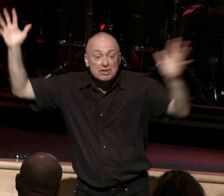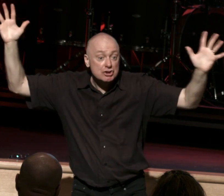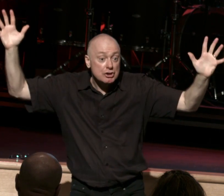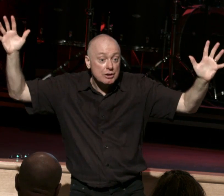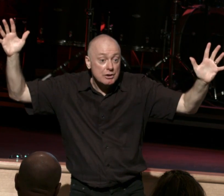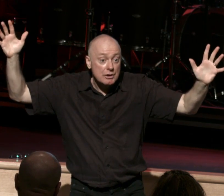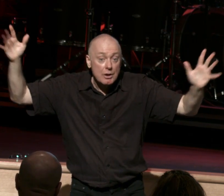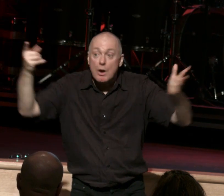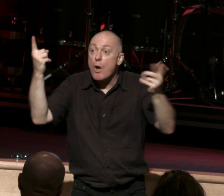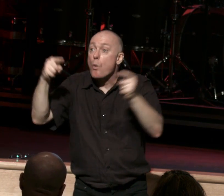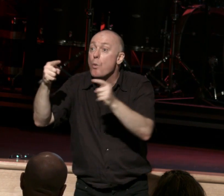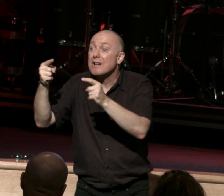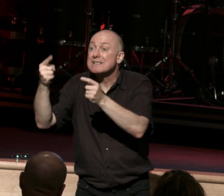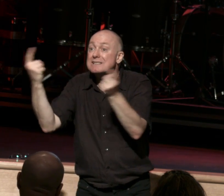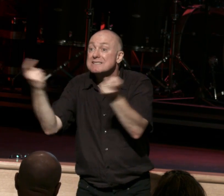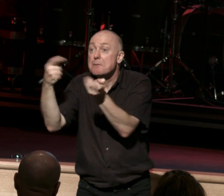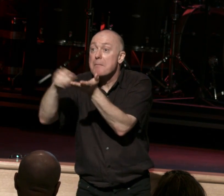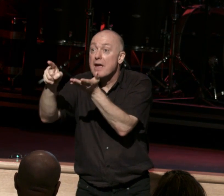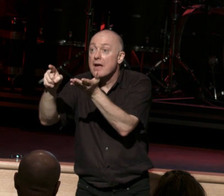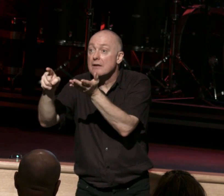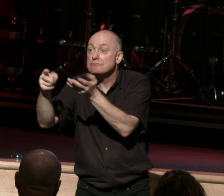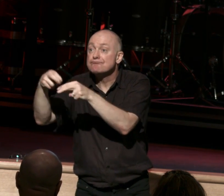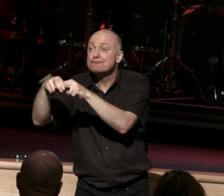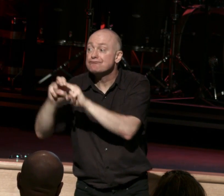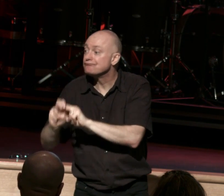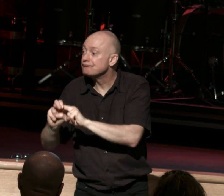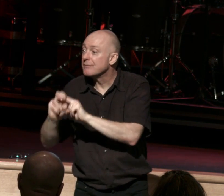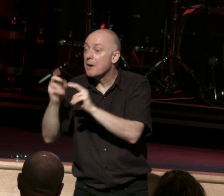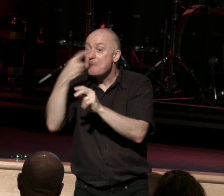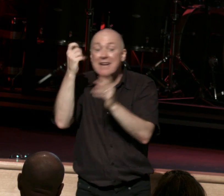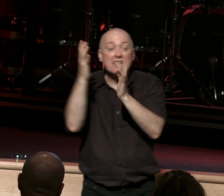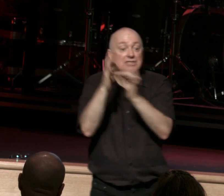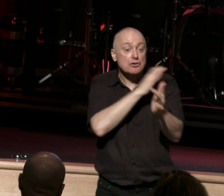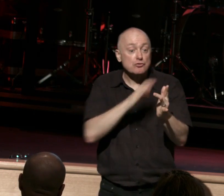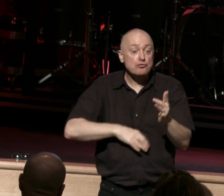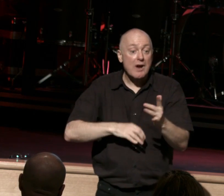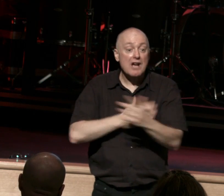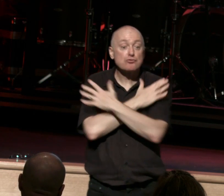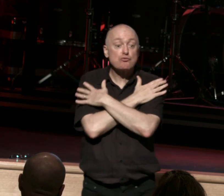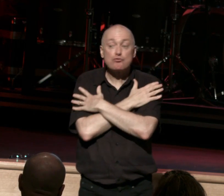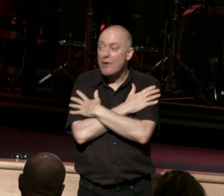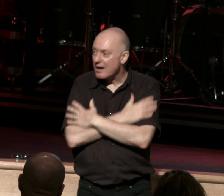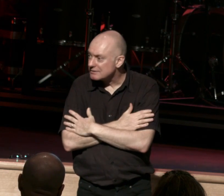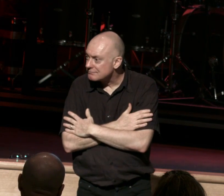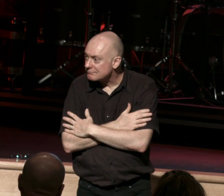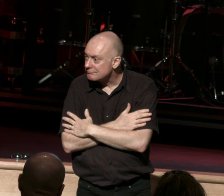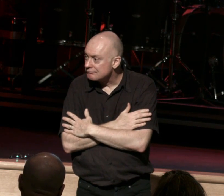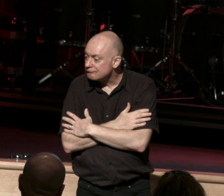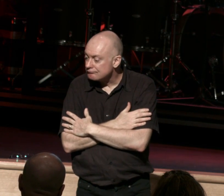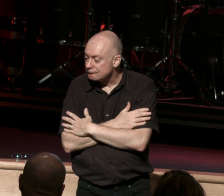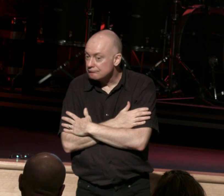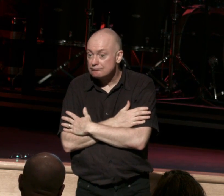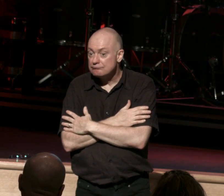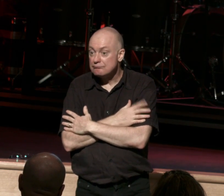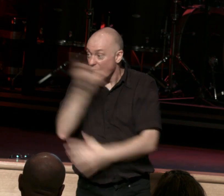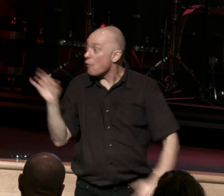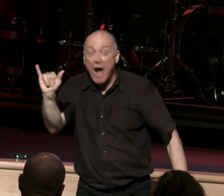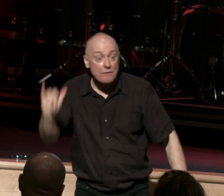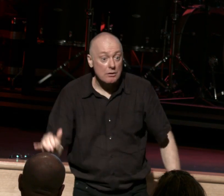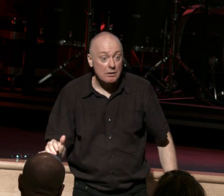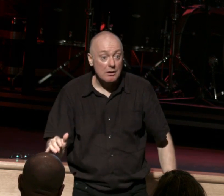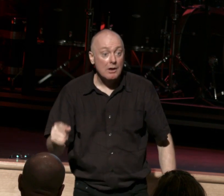sin was paid. When sin was paid, he sat down. Listen, listen. Because Jesus Christ rests